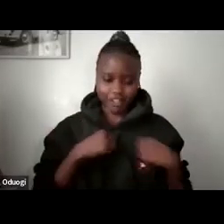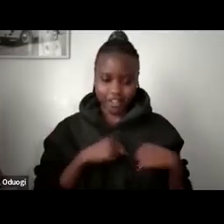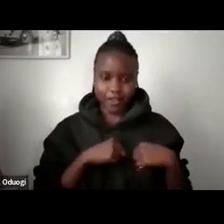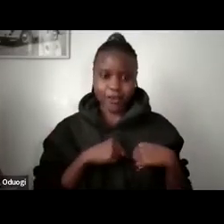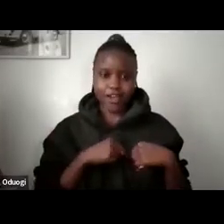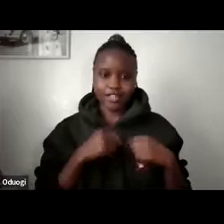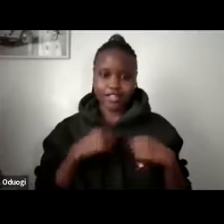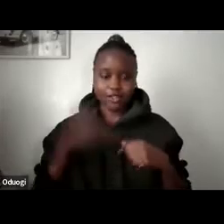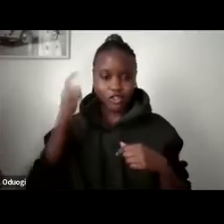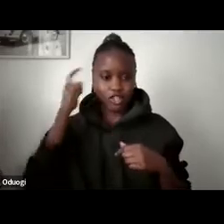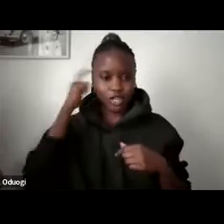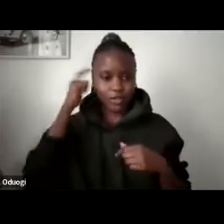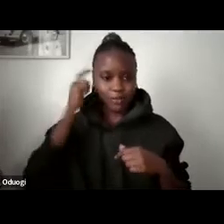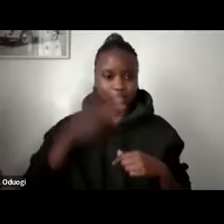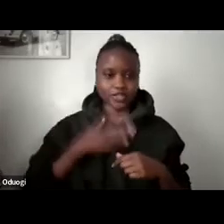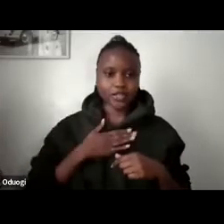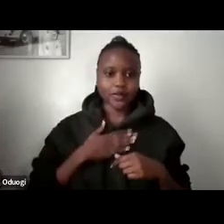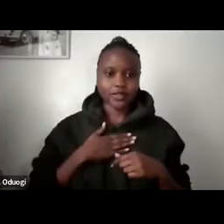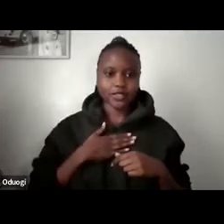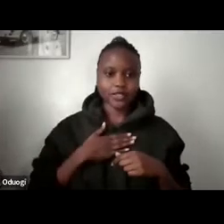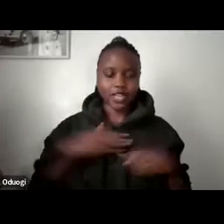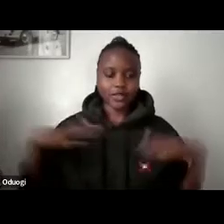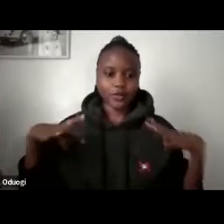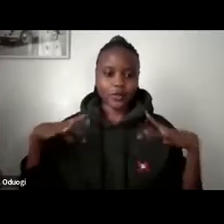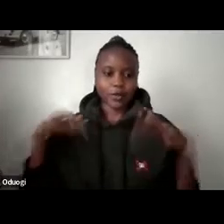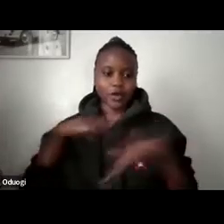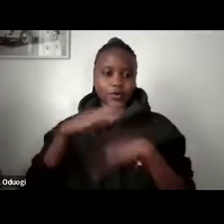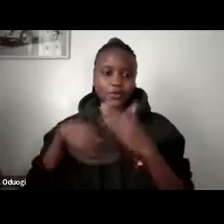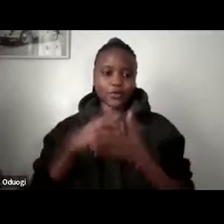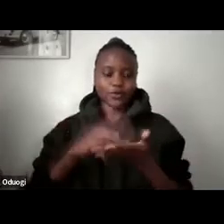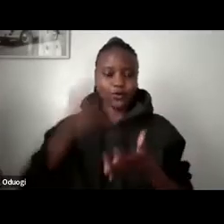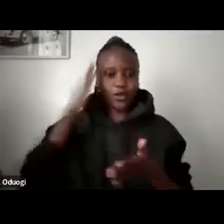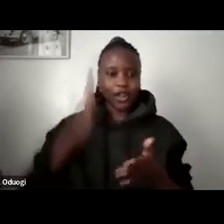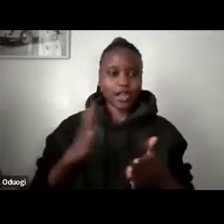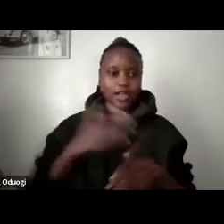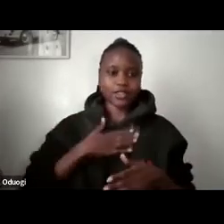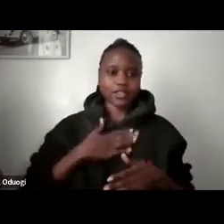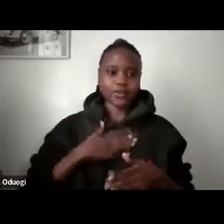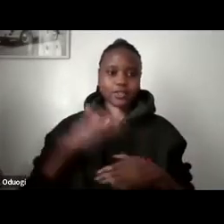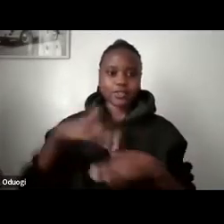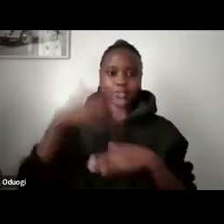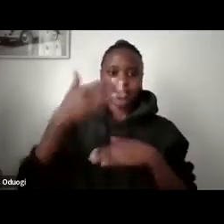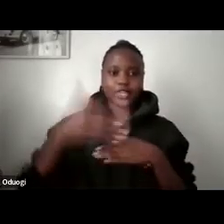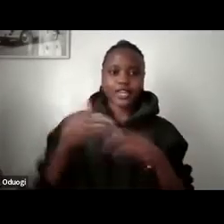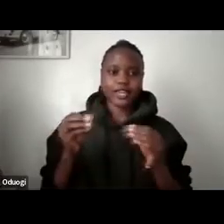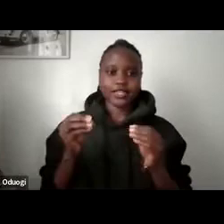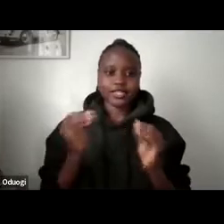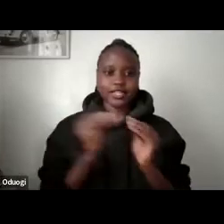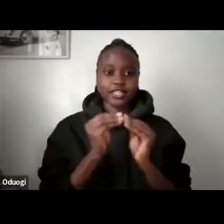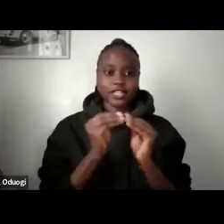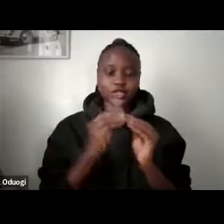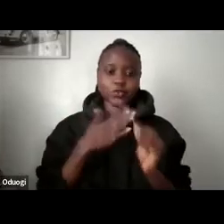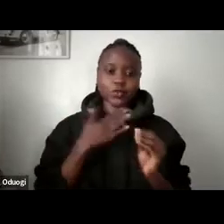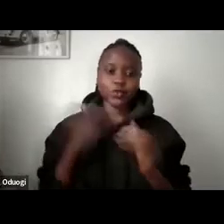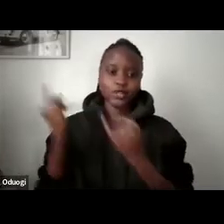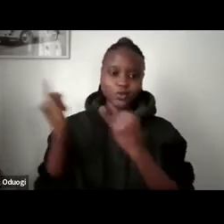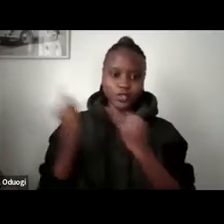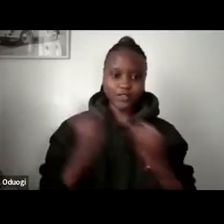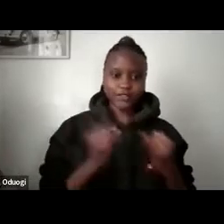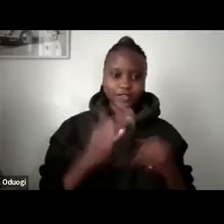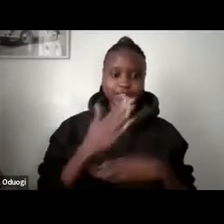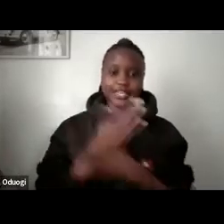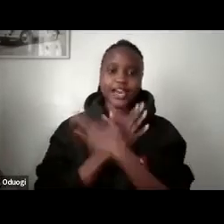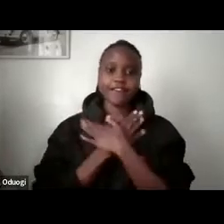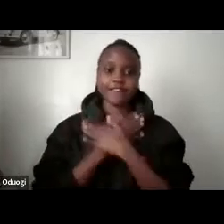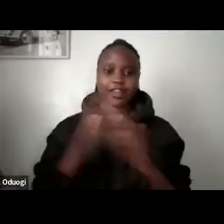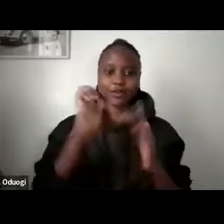minds, and we are proud of all our learners. So in the next section, we want to invite a friend of Ikitabu who has